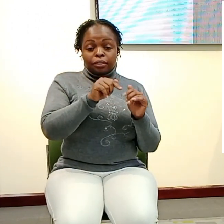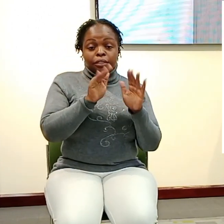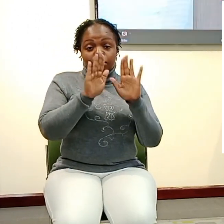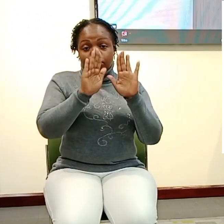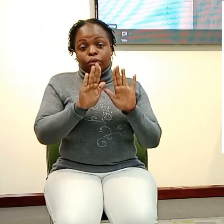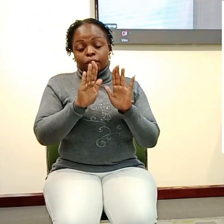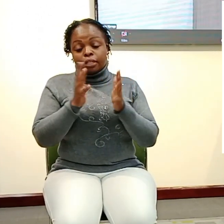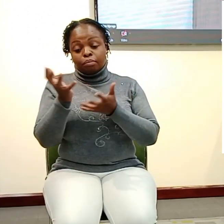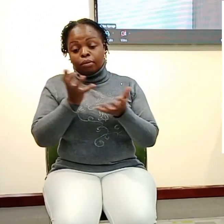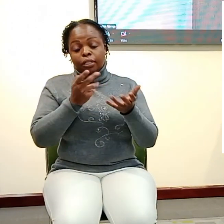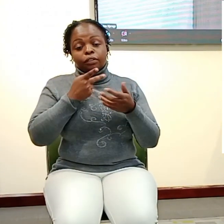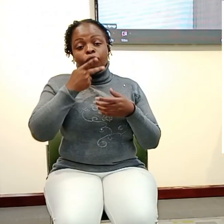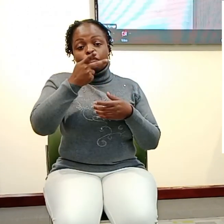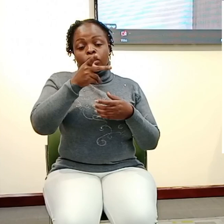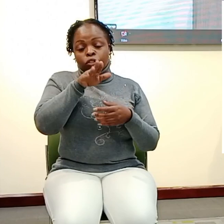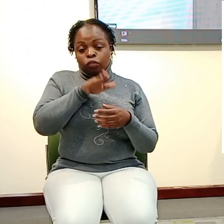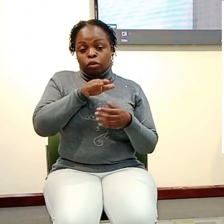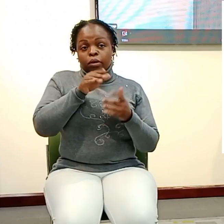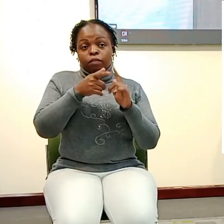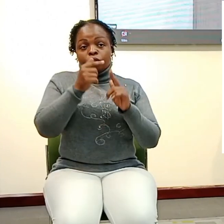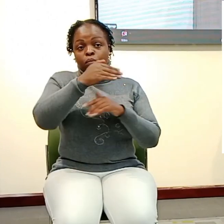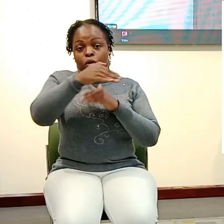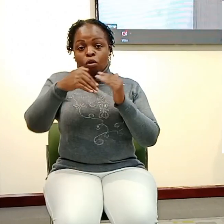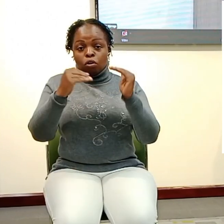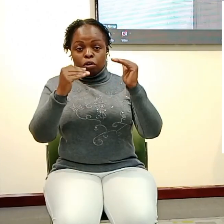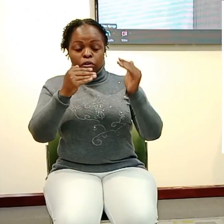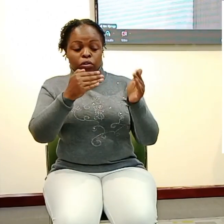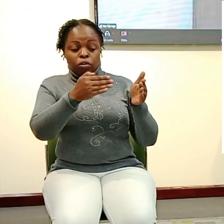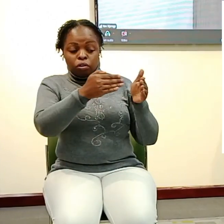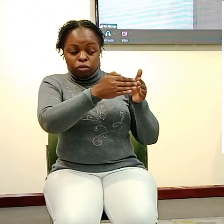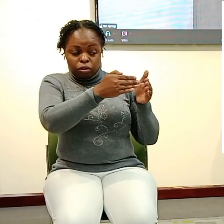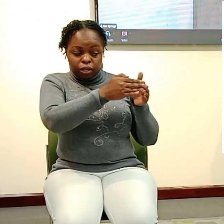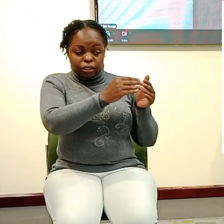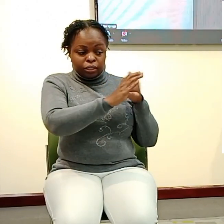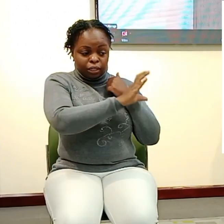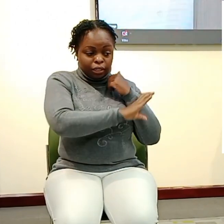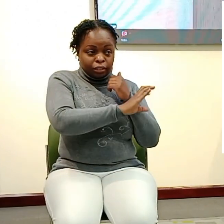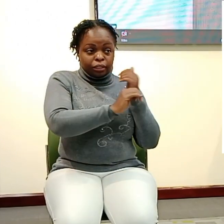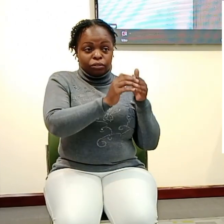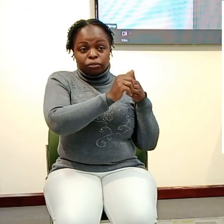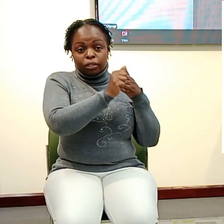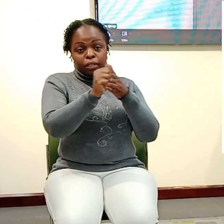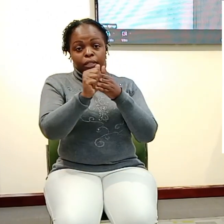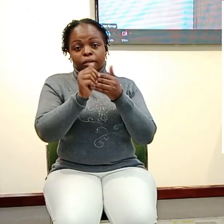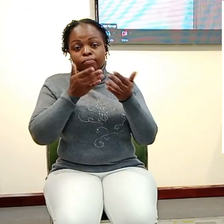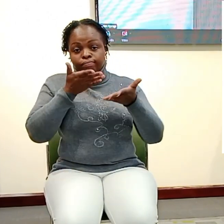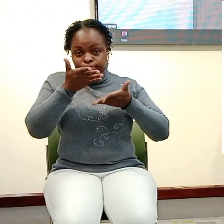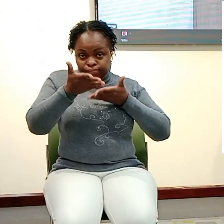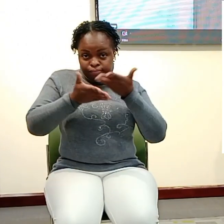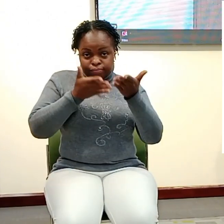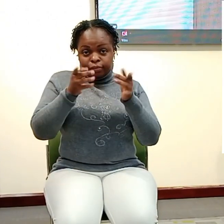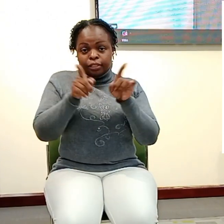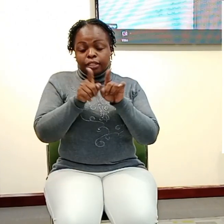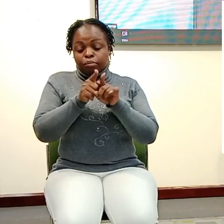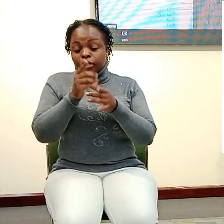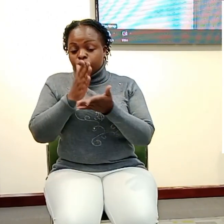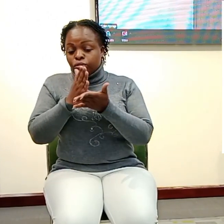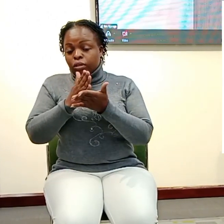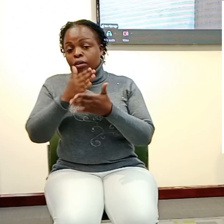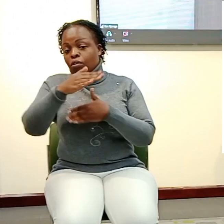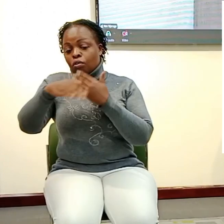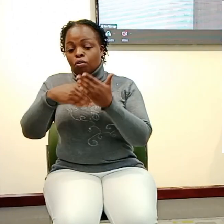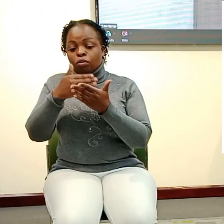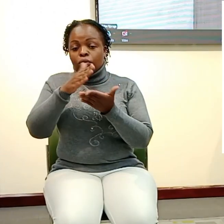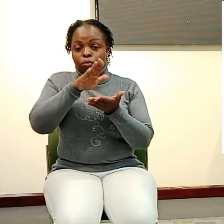brings the voices of women from all corners of the country into leadership discussions, ensuring that no woman is left